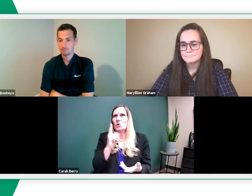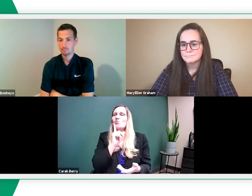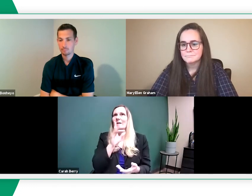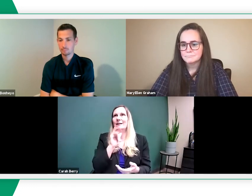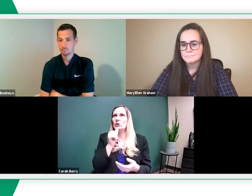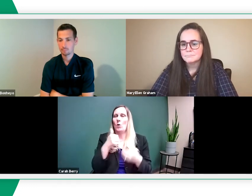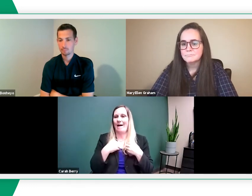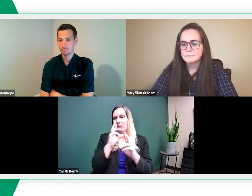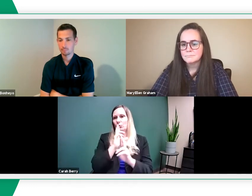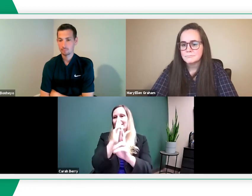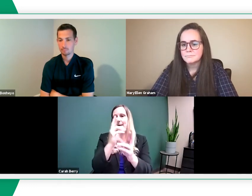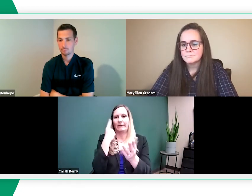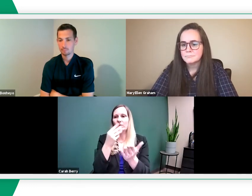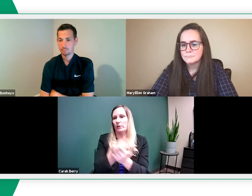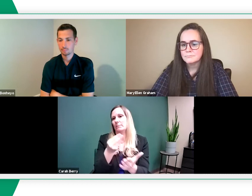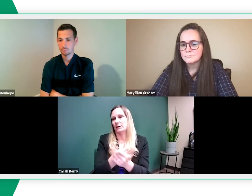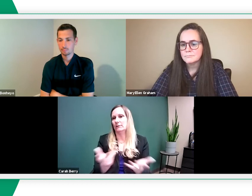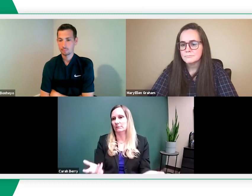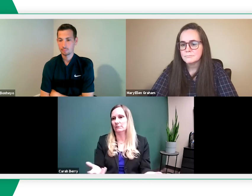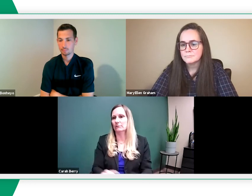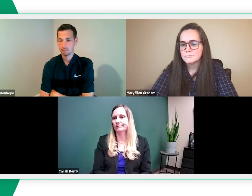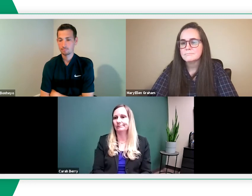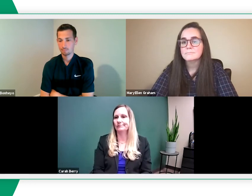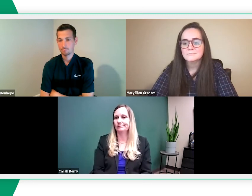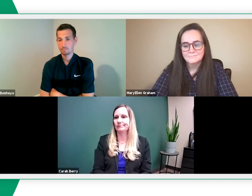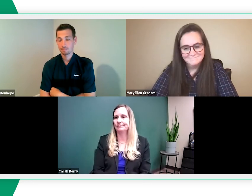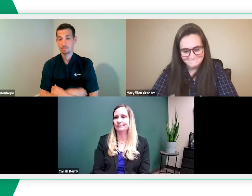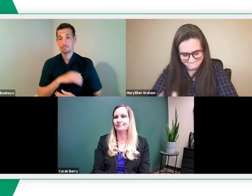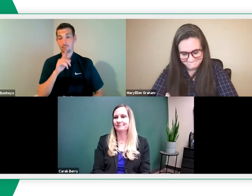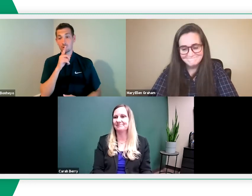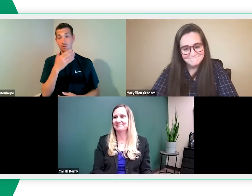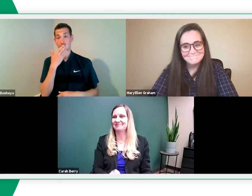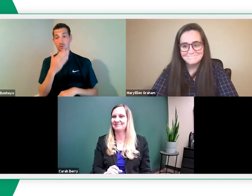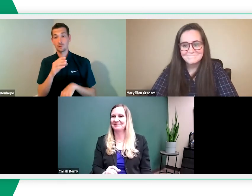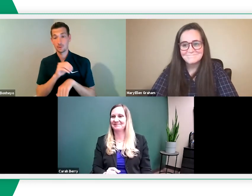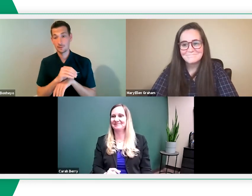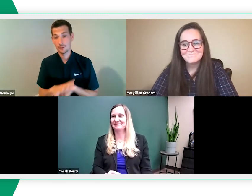than if they don't have respect for their money.